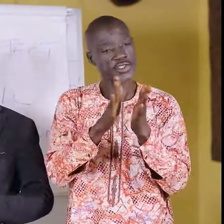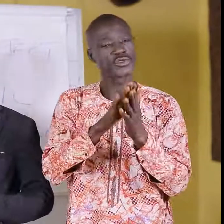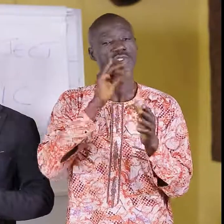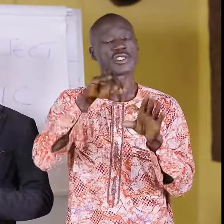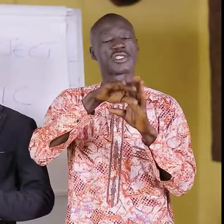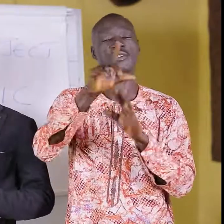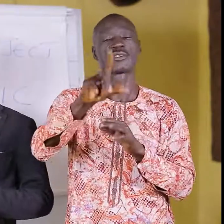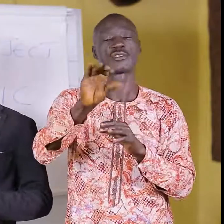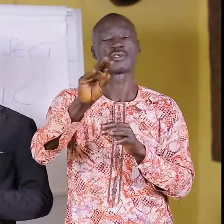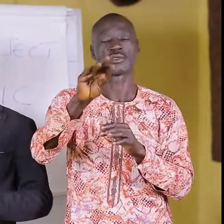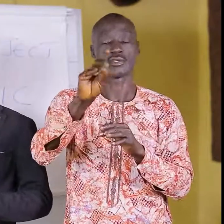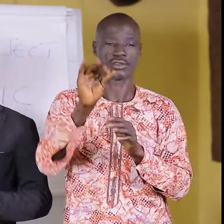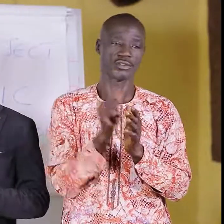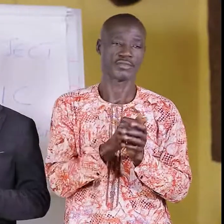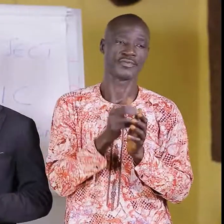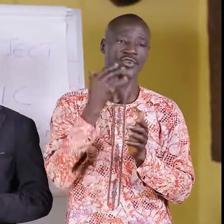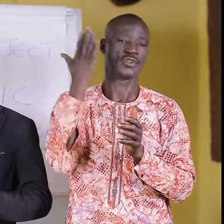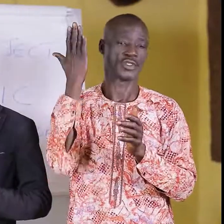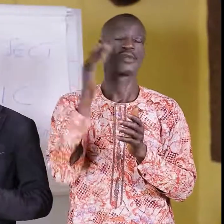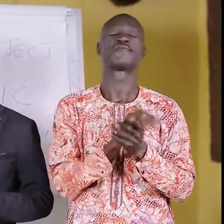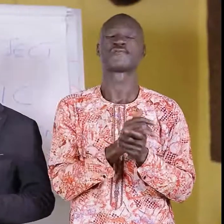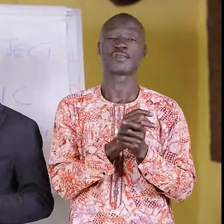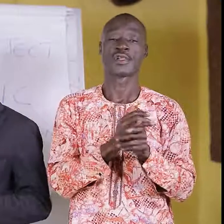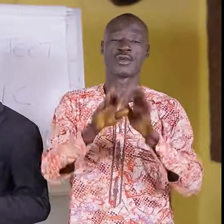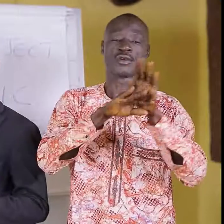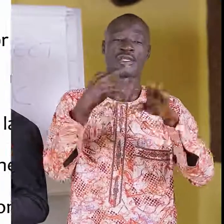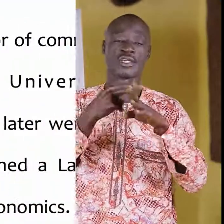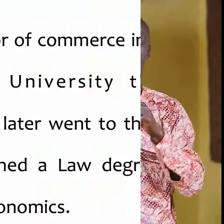Nigeria, and then the university in London will award him the degree.